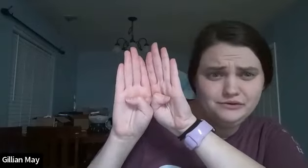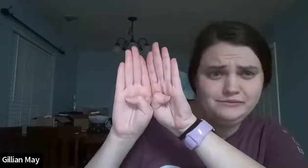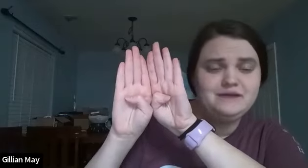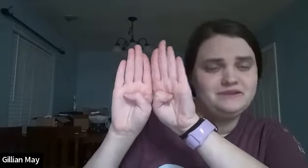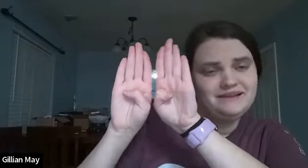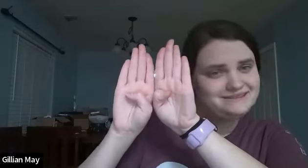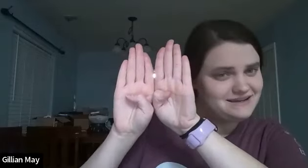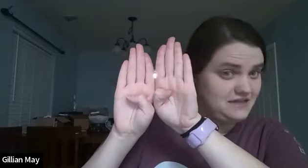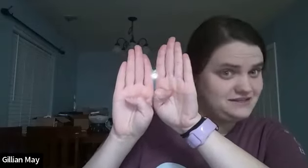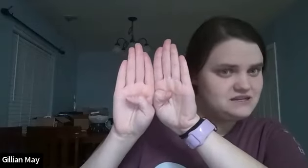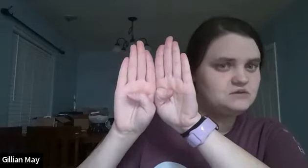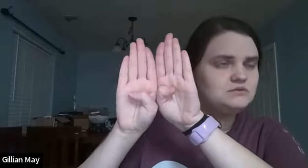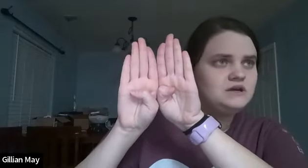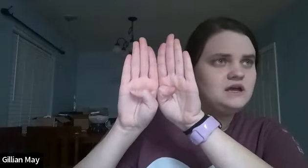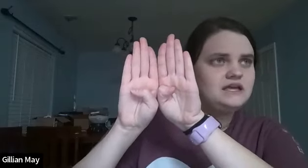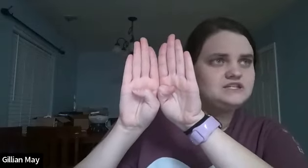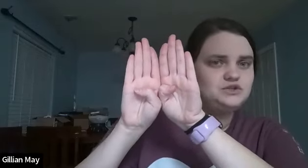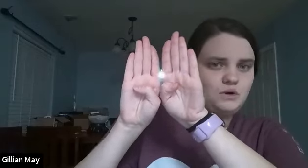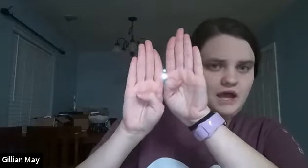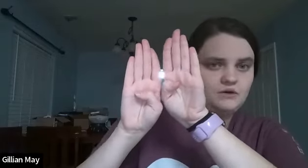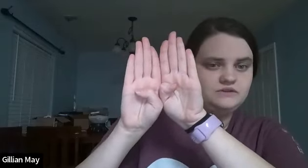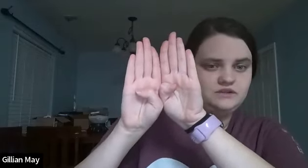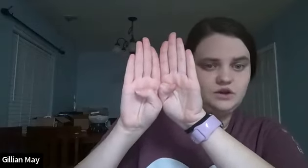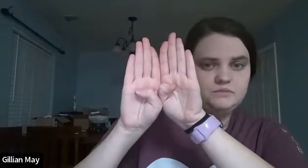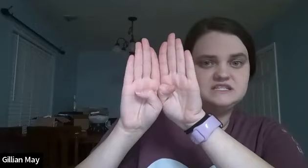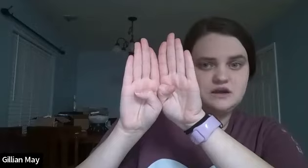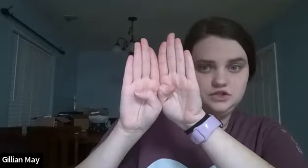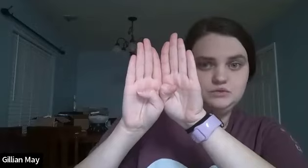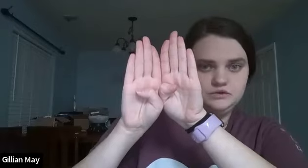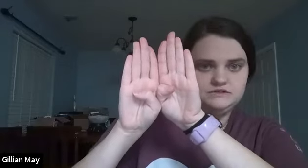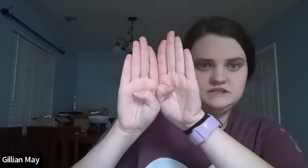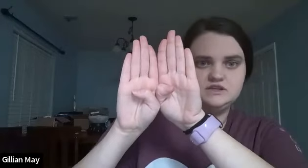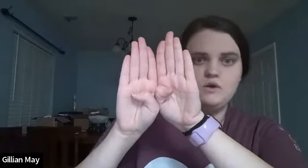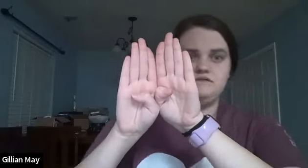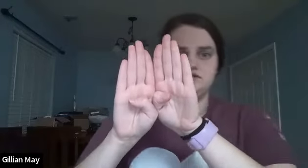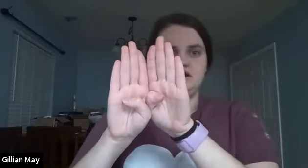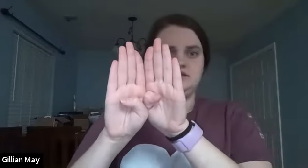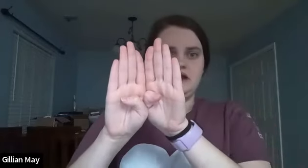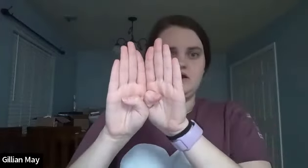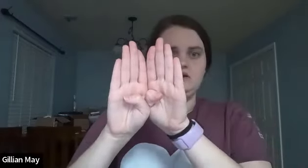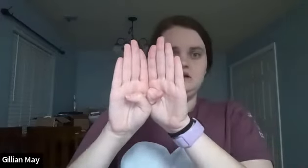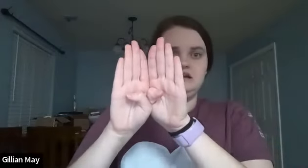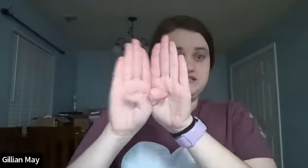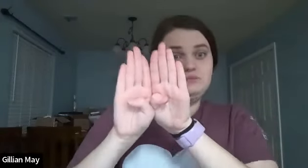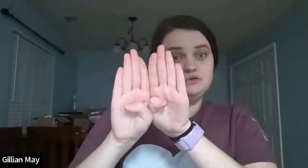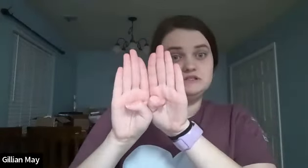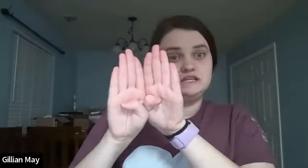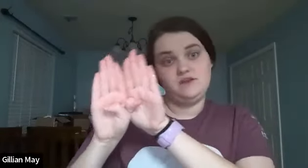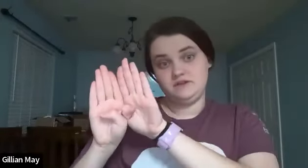it right, but like I think it's kind of cool is how it opens is how you will use it. So if you're talking about it's a double doors, like if you have like